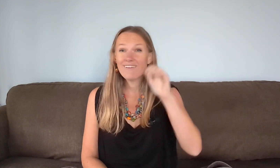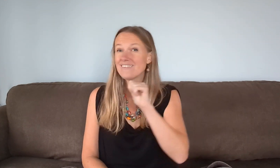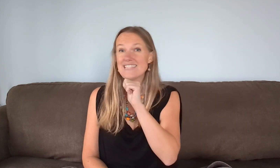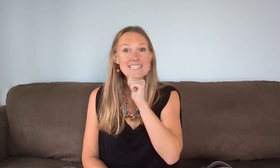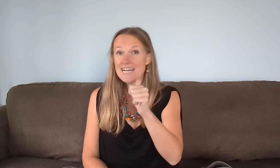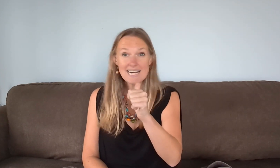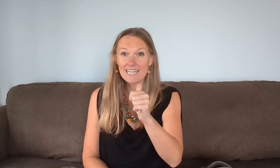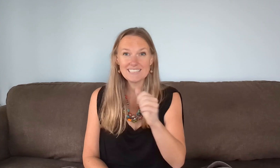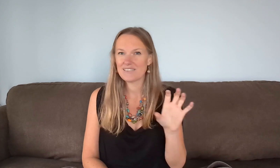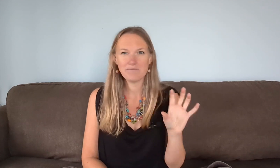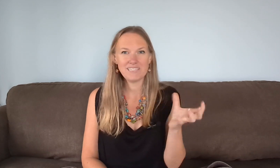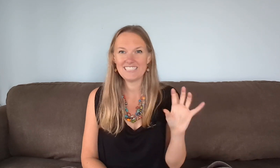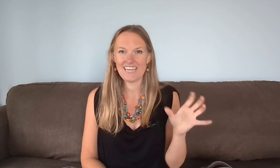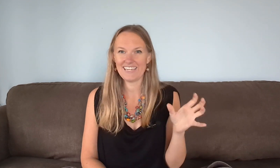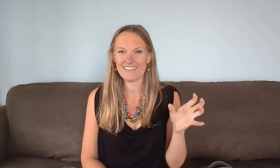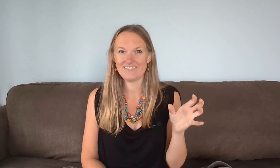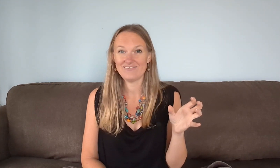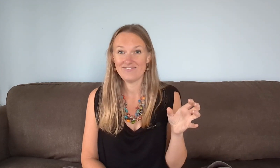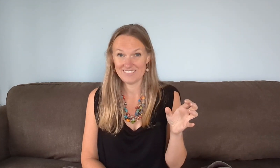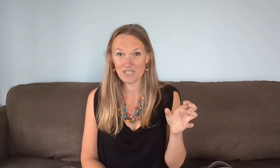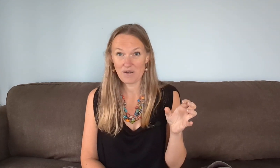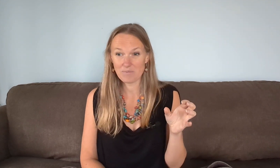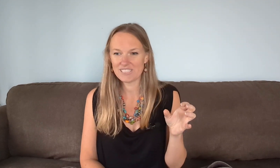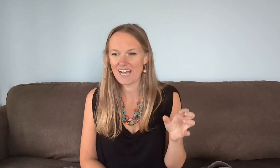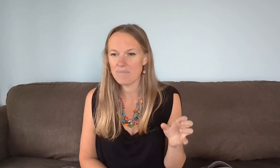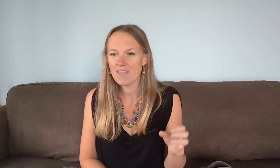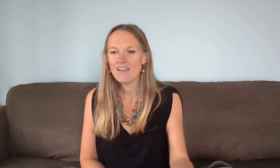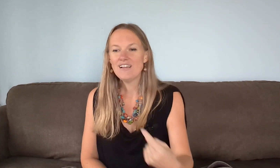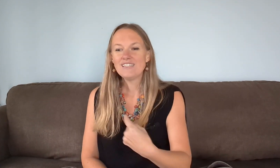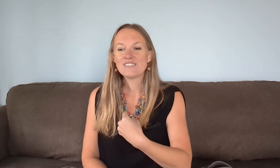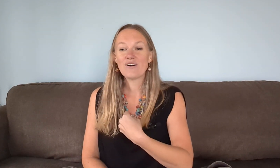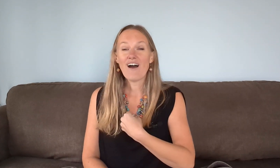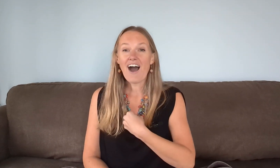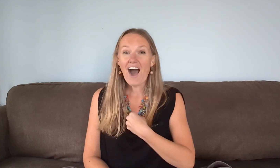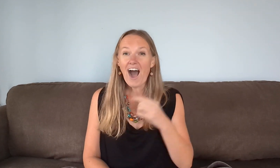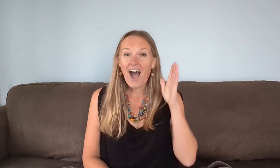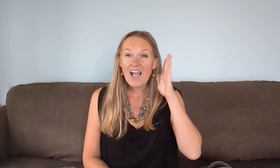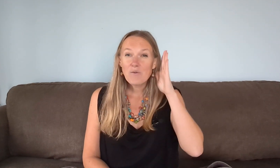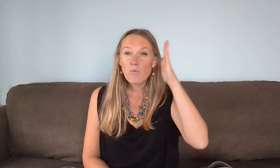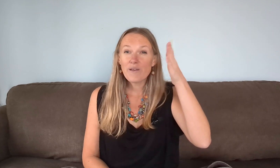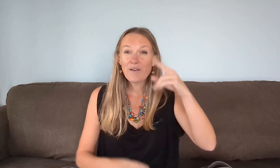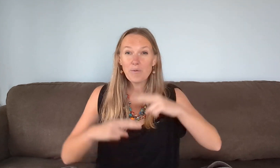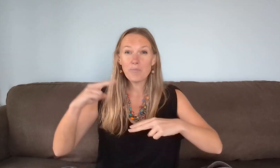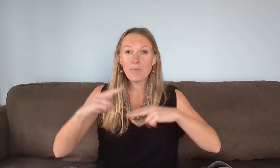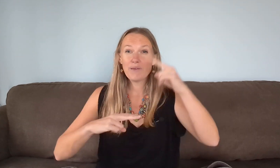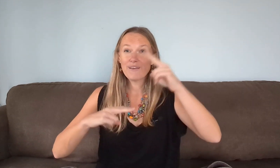will not be shaken. Try it one more time. So I will